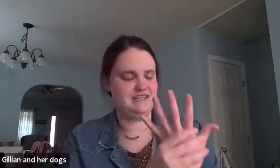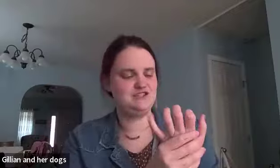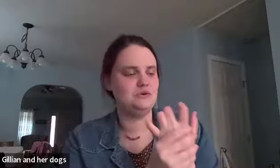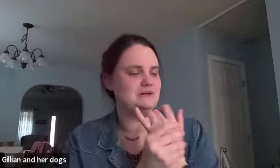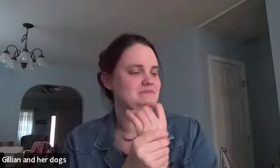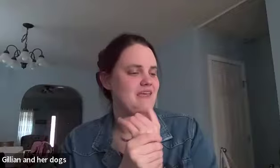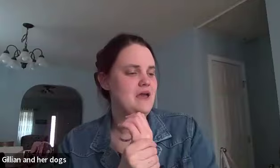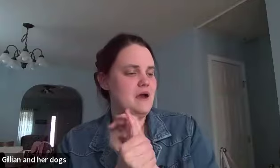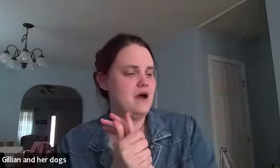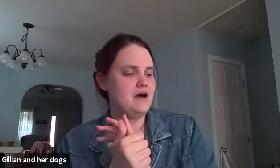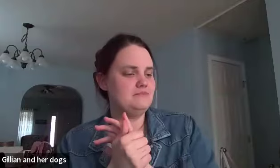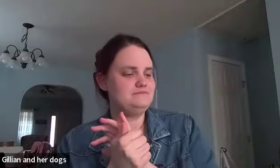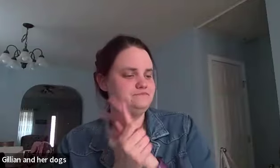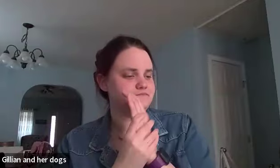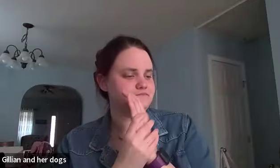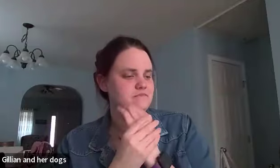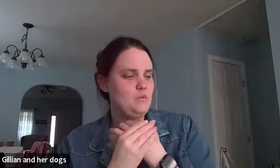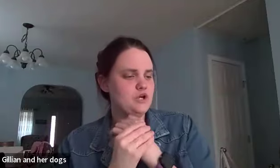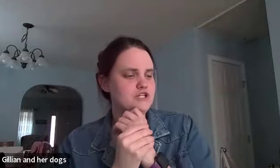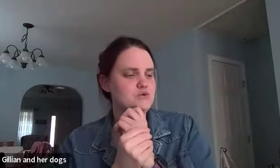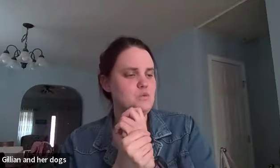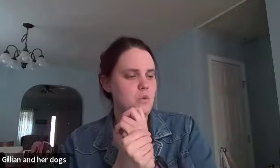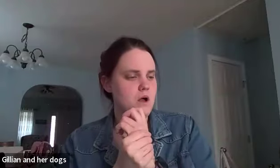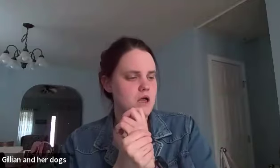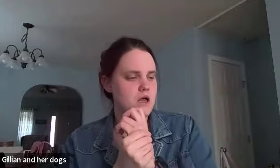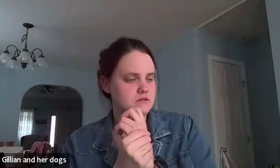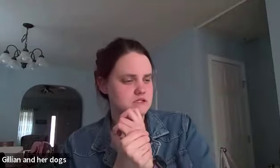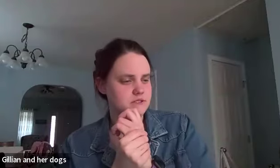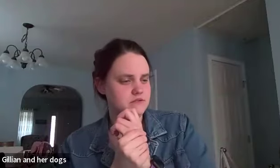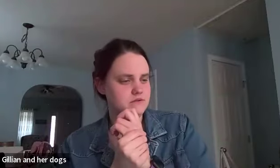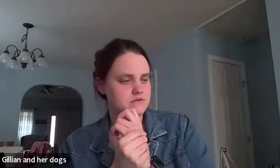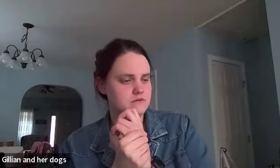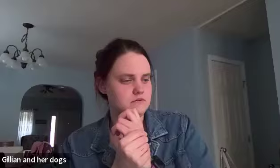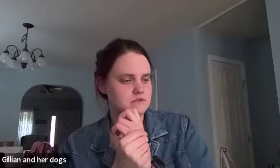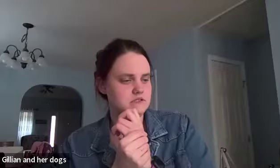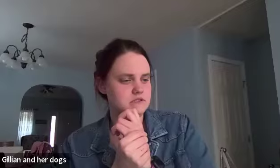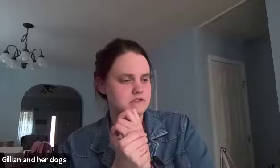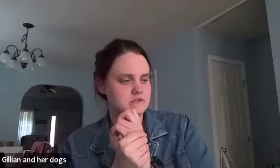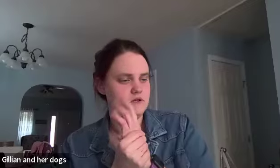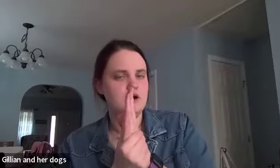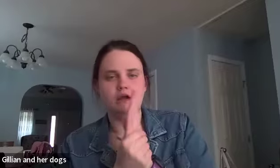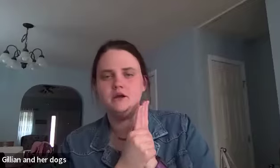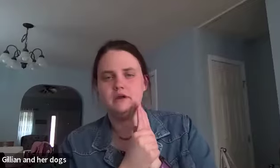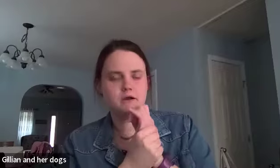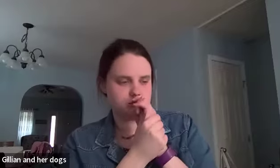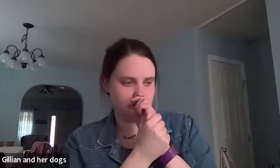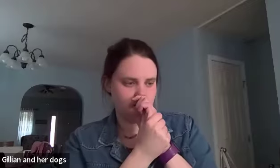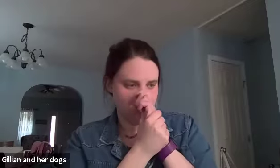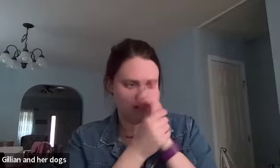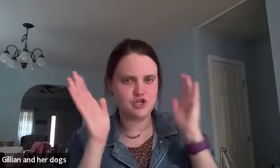gets sore. Um, we're gonna do one, let's see, wait, two, four, six. Okay, no, we are actually gonna go back. I'm trying